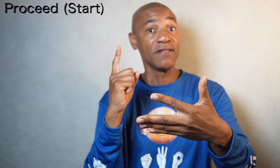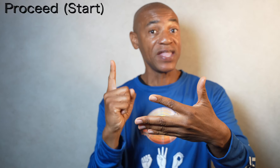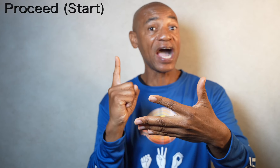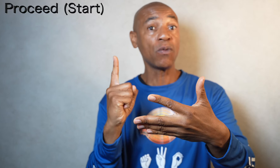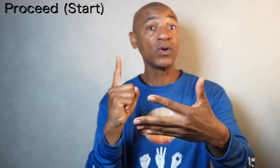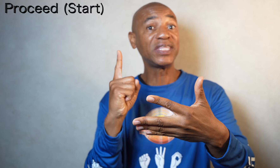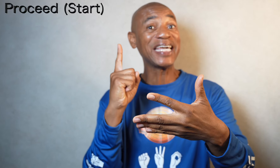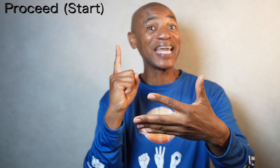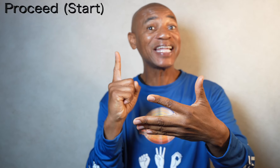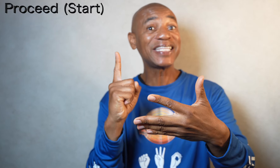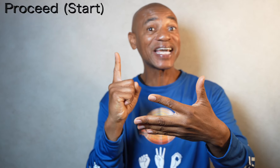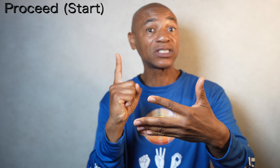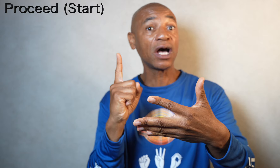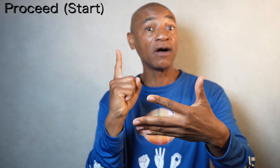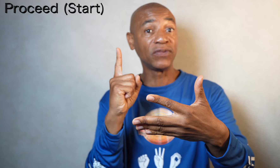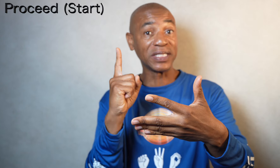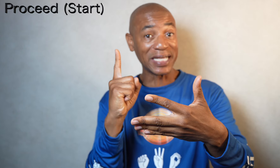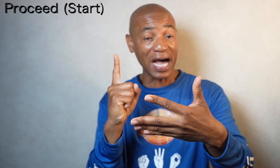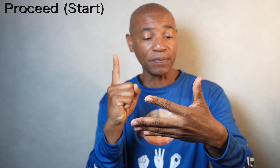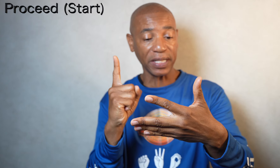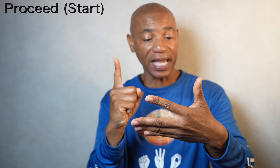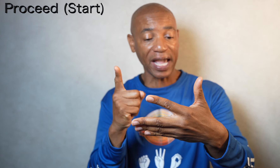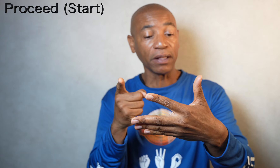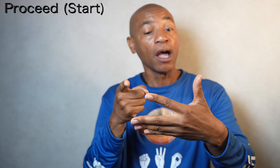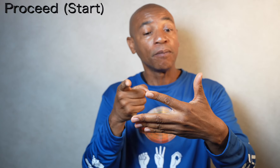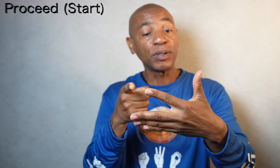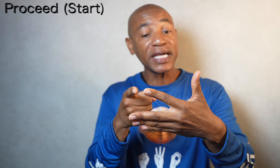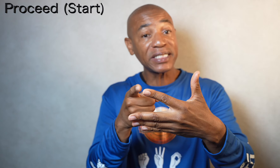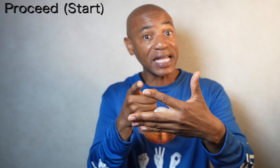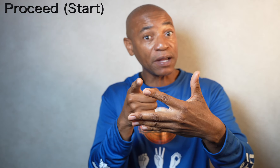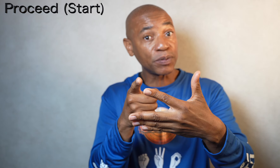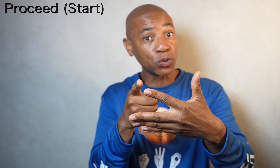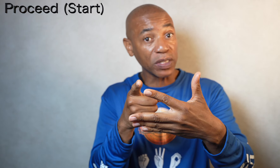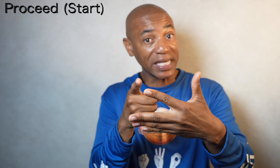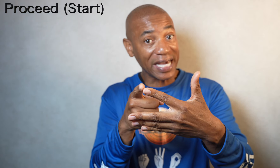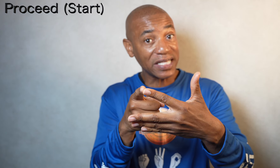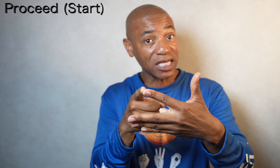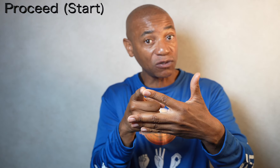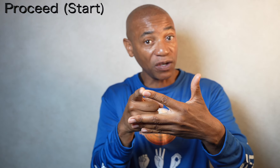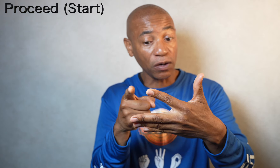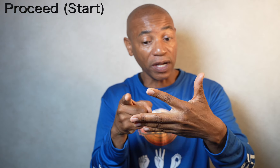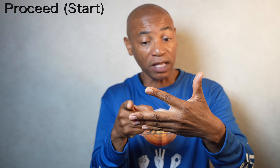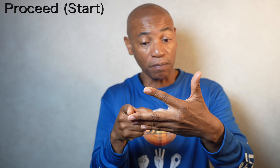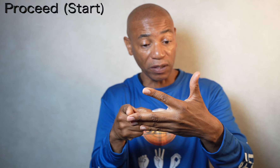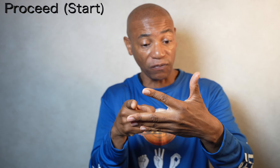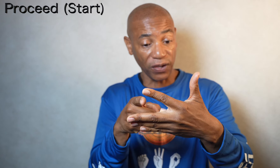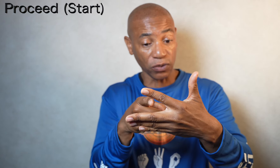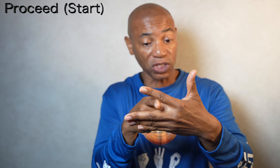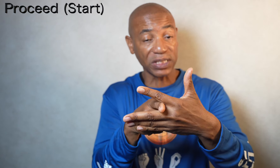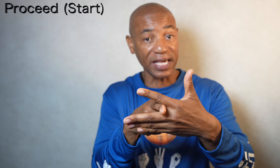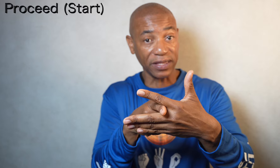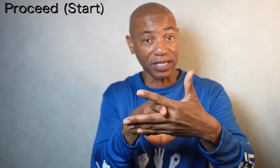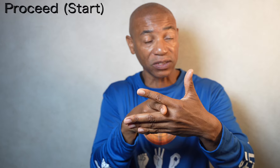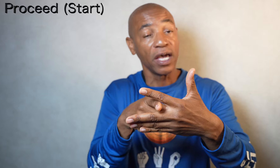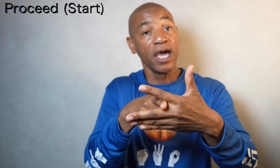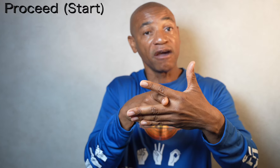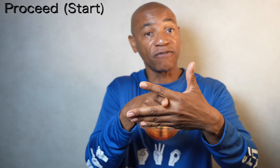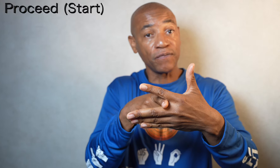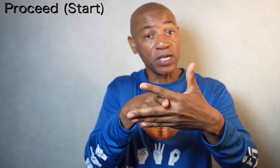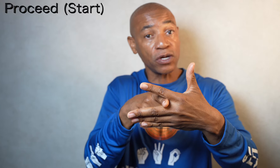Now, with the index of the dominant hand, place that in between the index finger and the middle finger, just like this. And from here, you